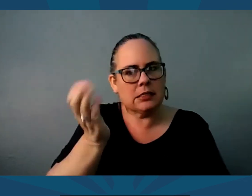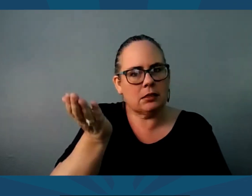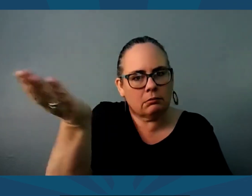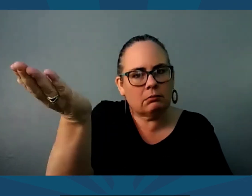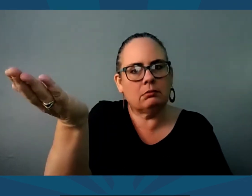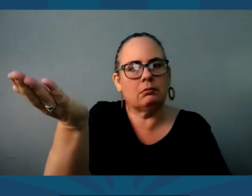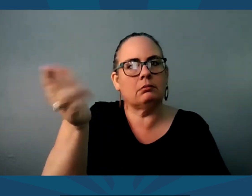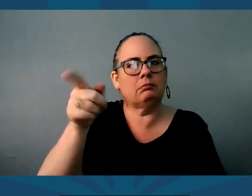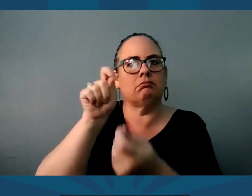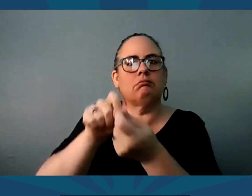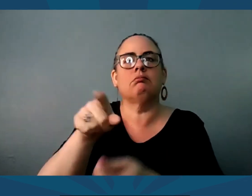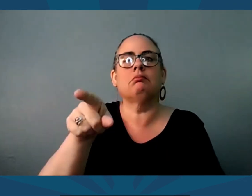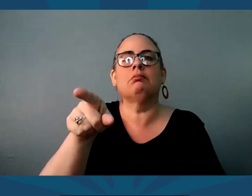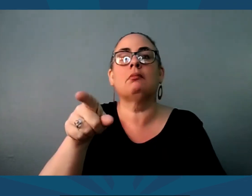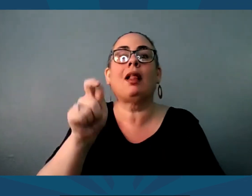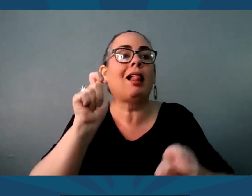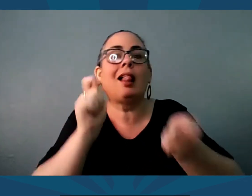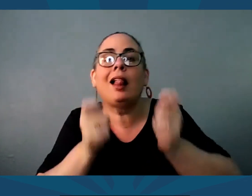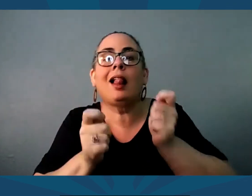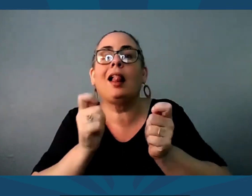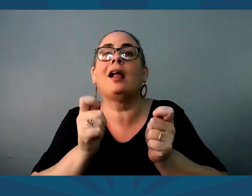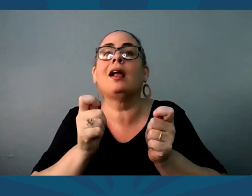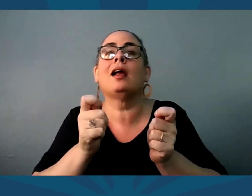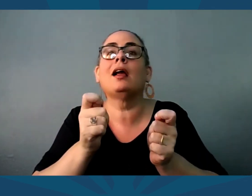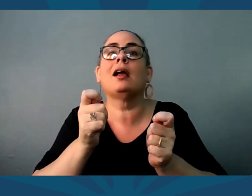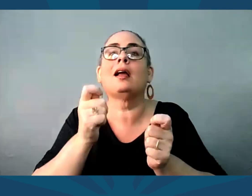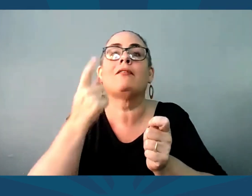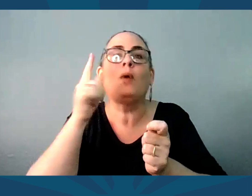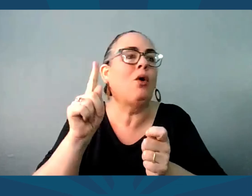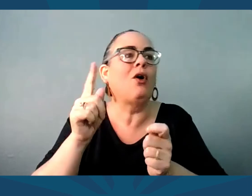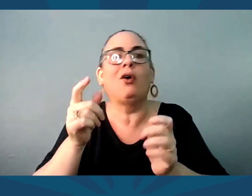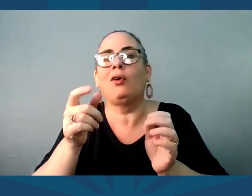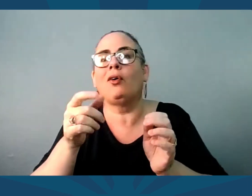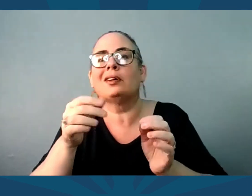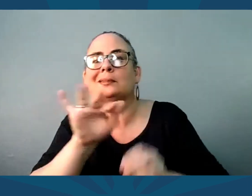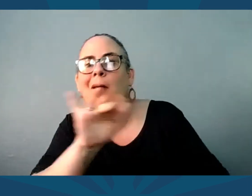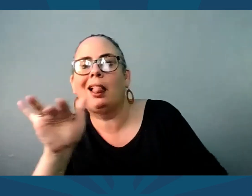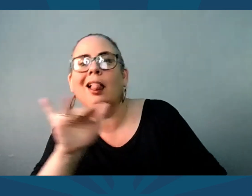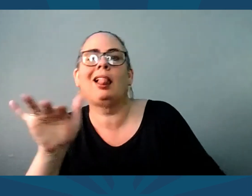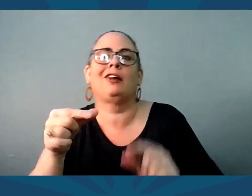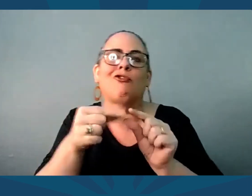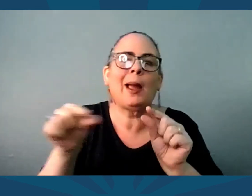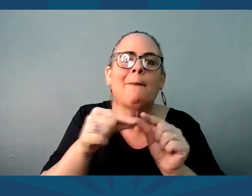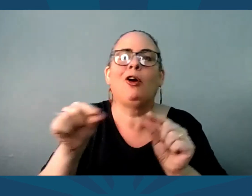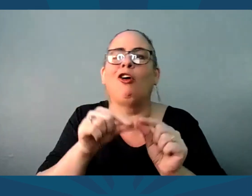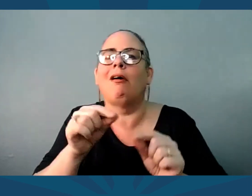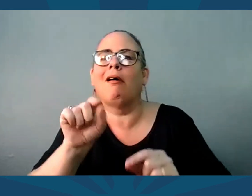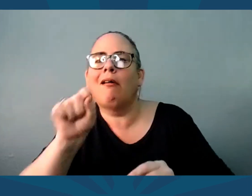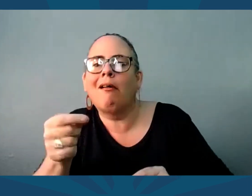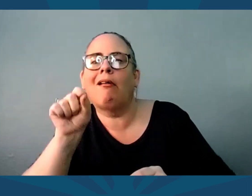statements were reproduced as submitted and were not edited for spelling,